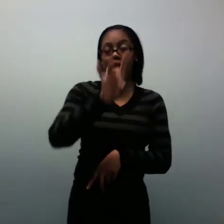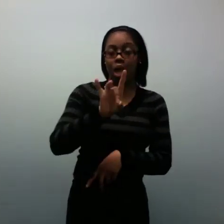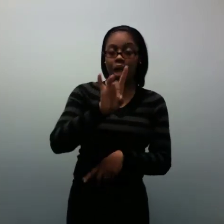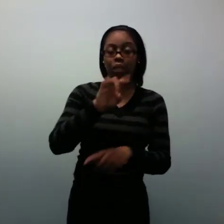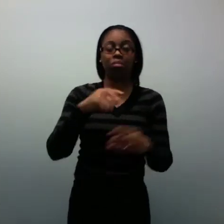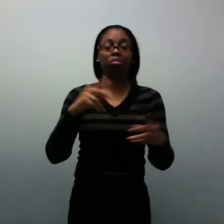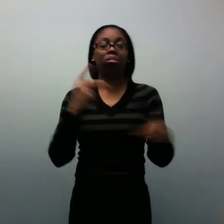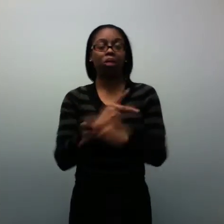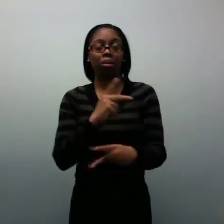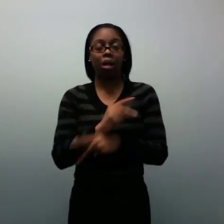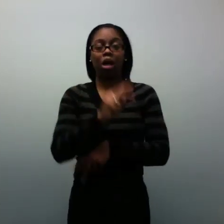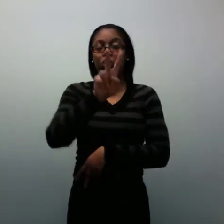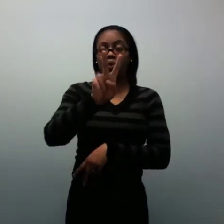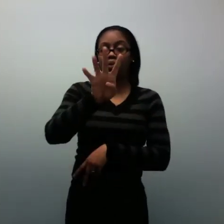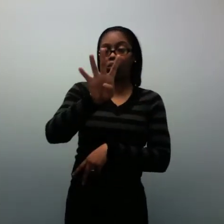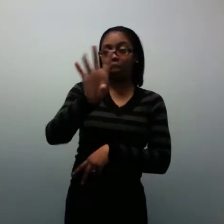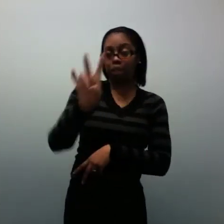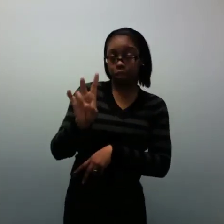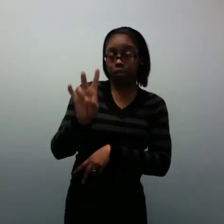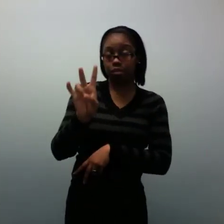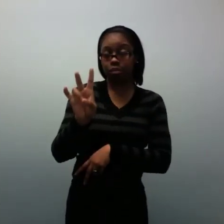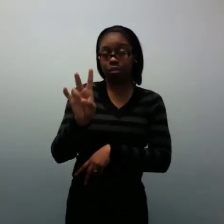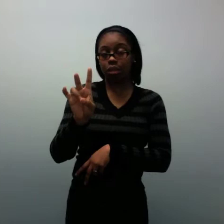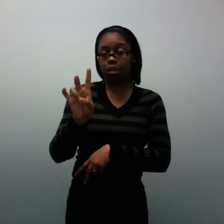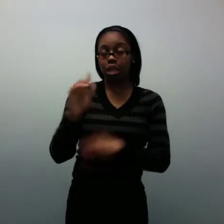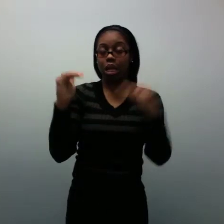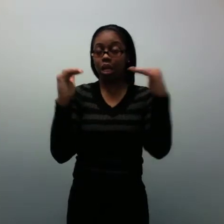times 247 is exactly